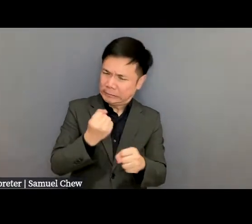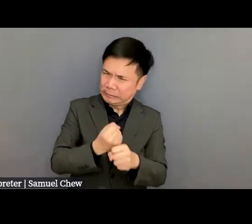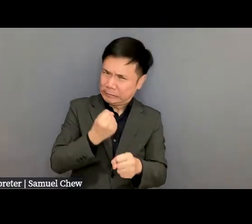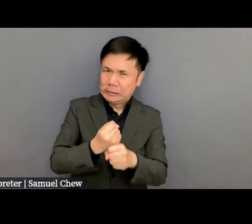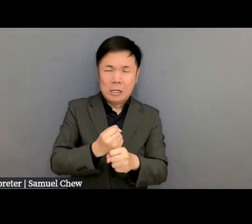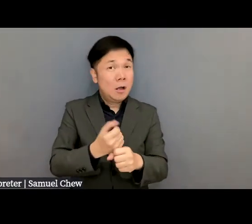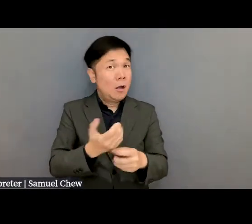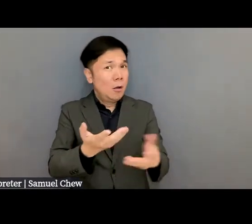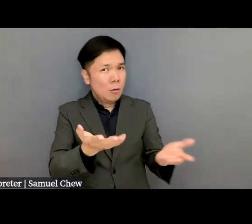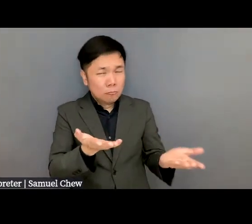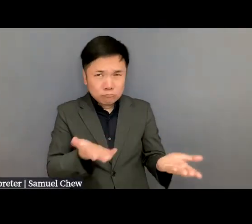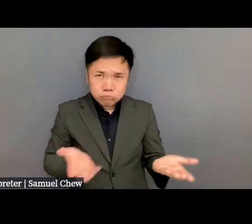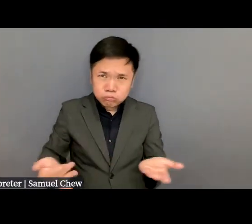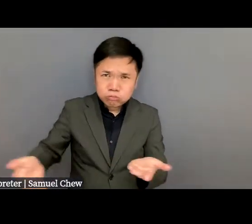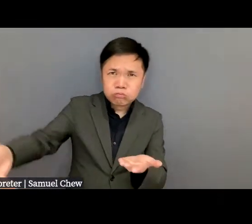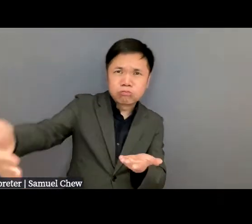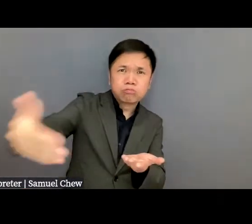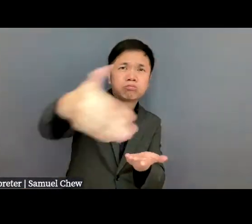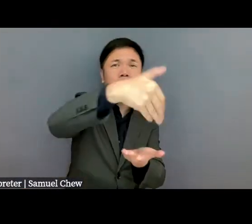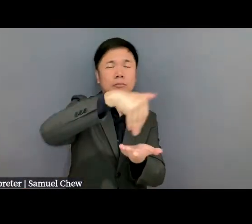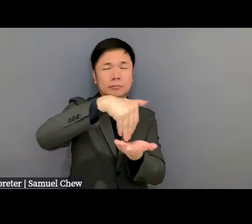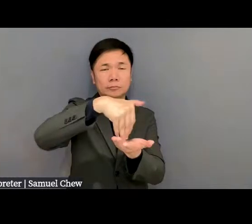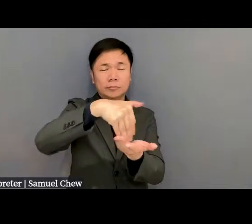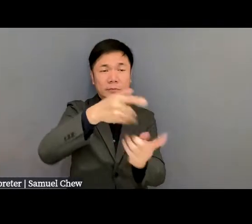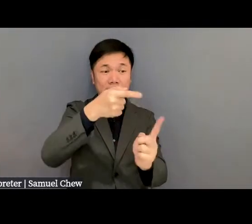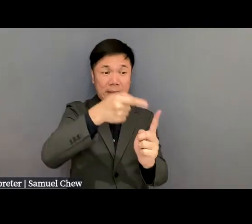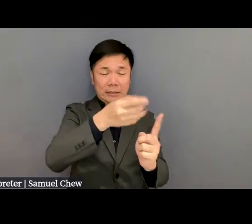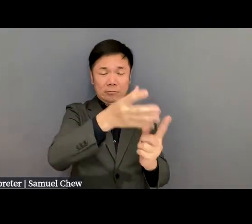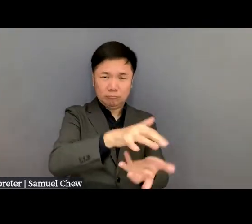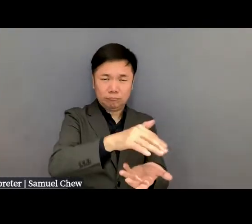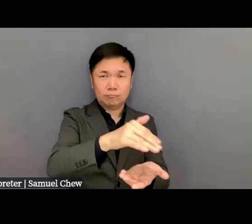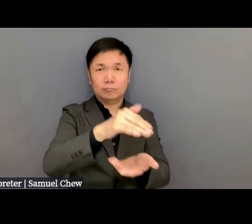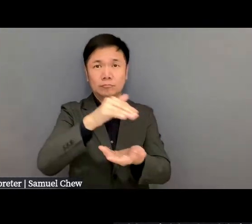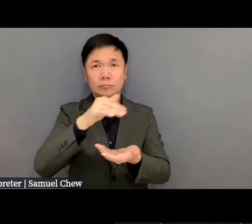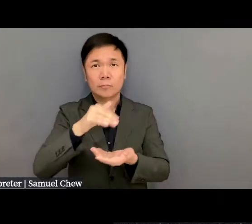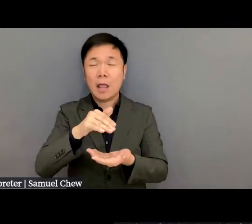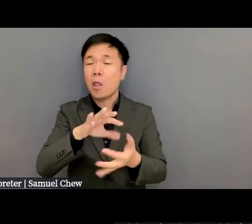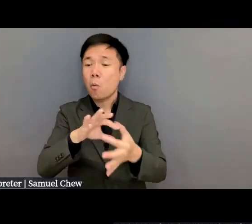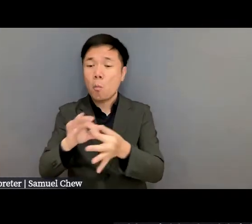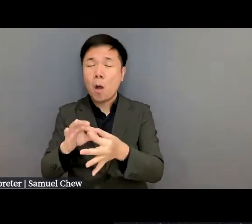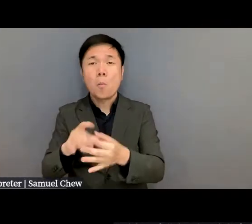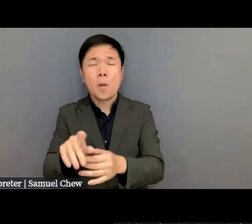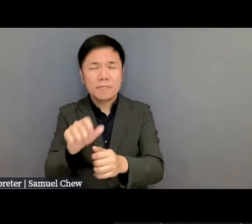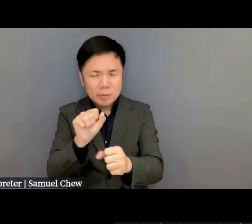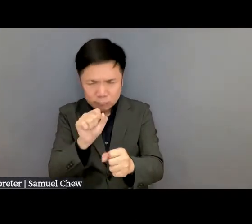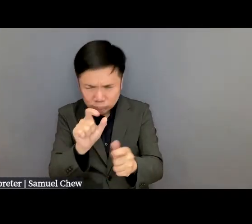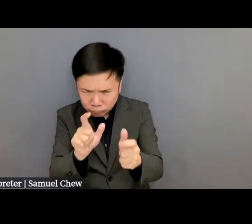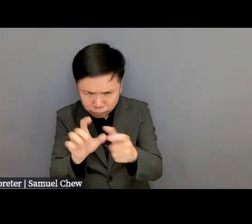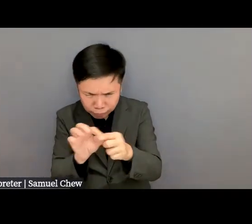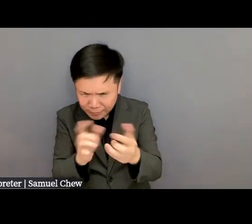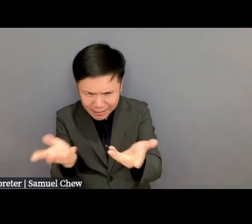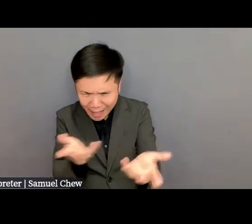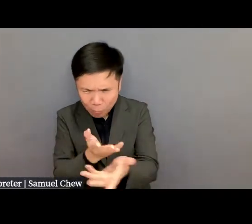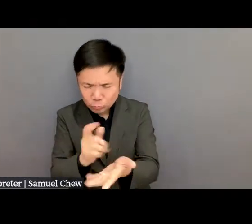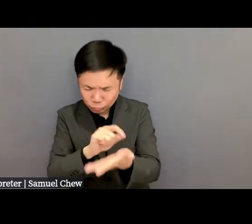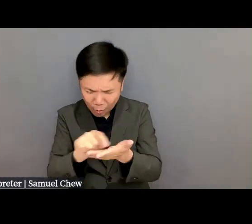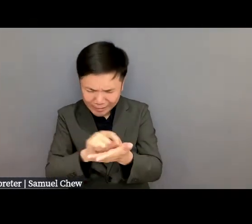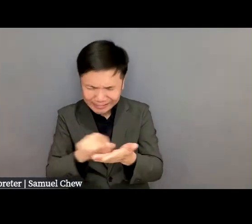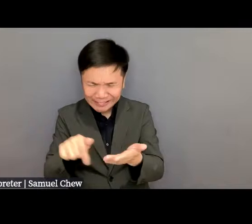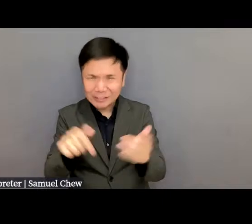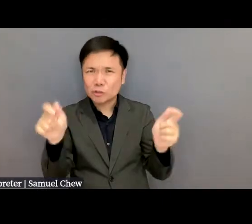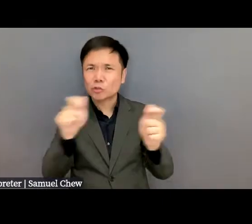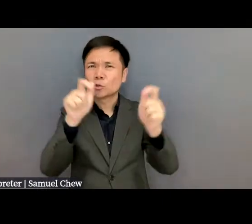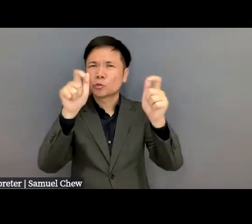all of that information and worked along with the consultants to come up with this document. So